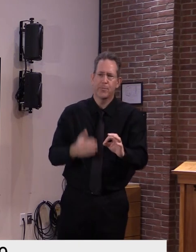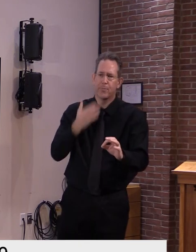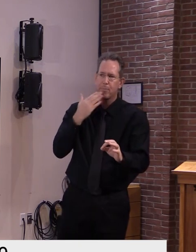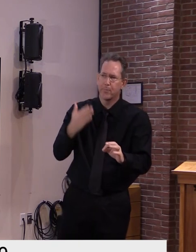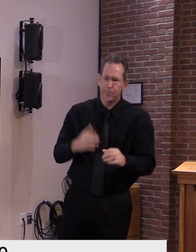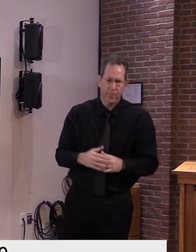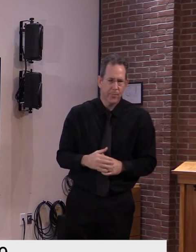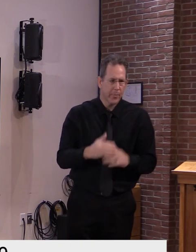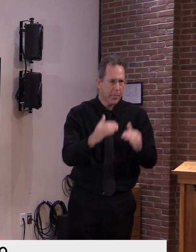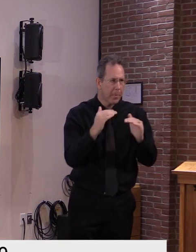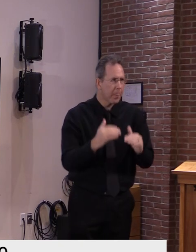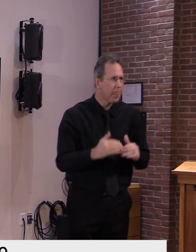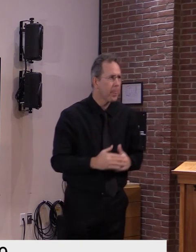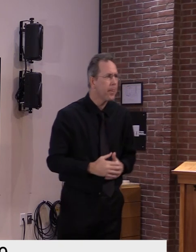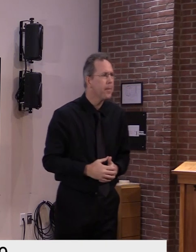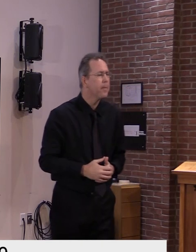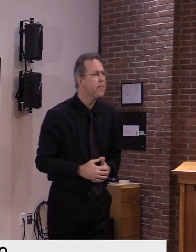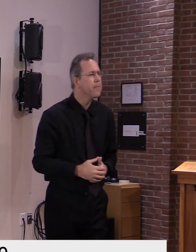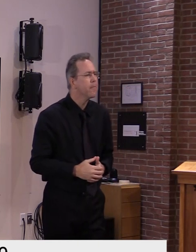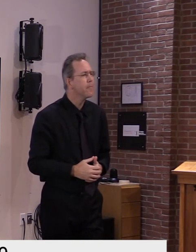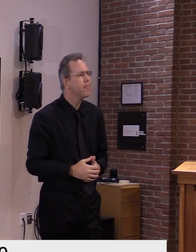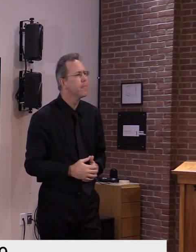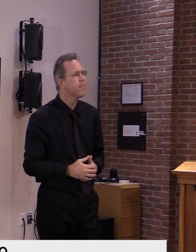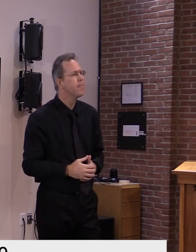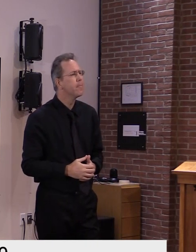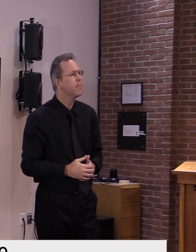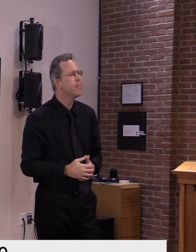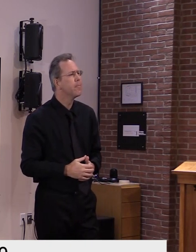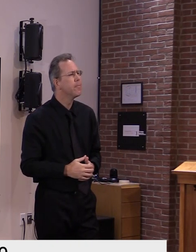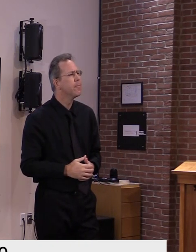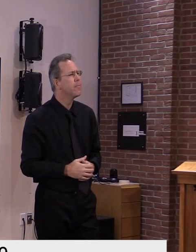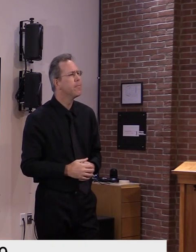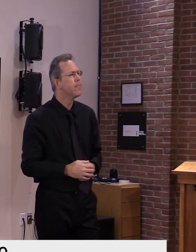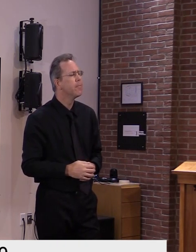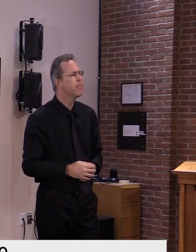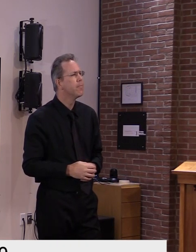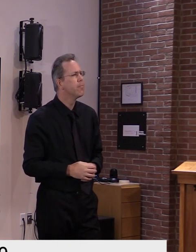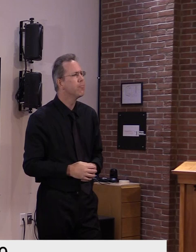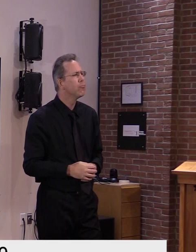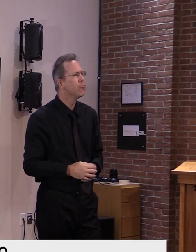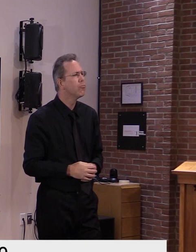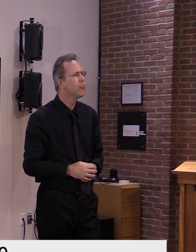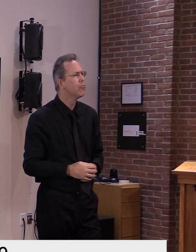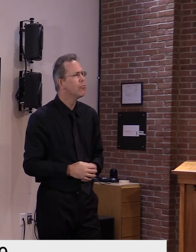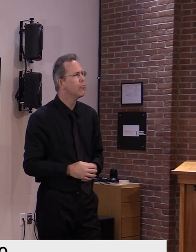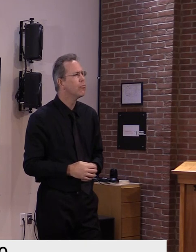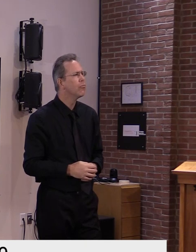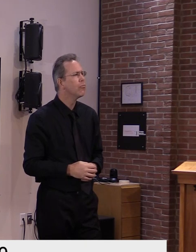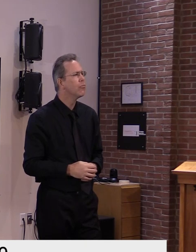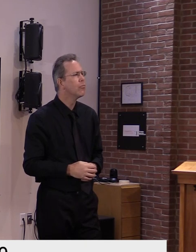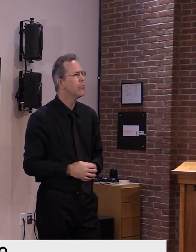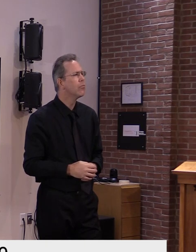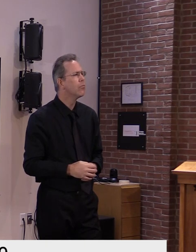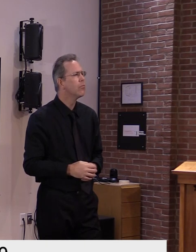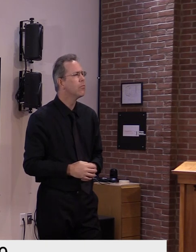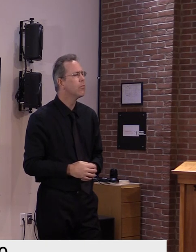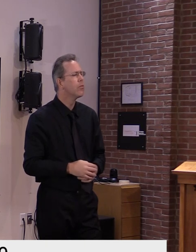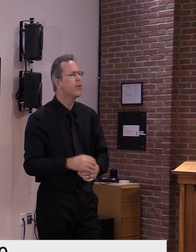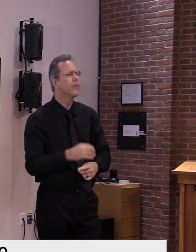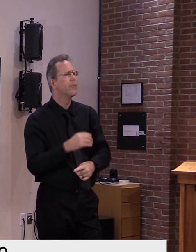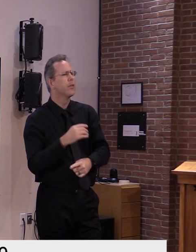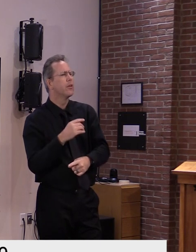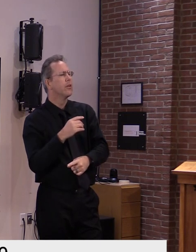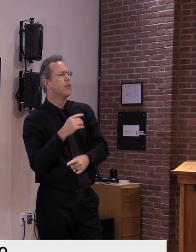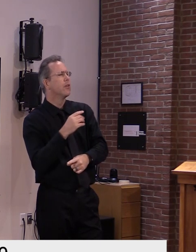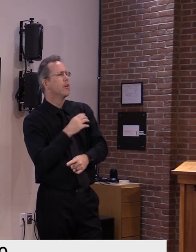Hey, just texting back with Rebecca here. One, it's Mike Sherling. One additional layer of detail to add